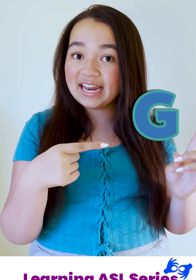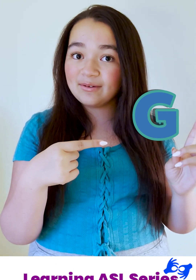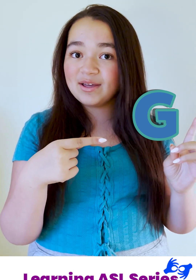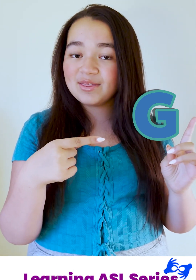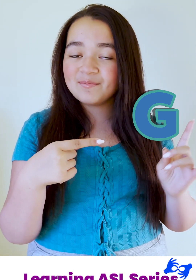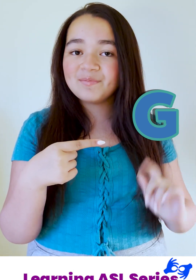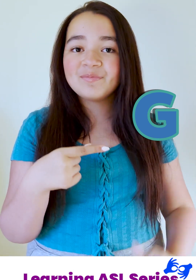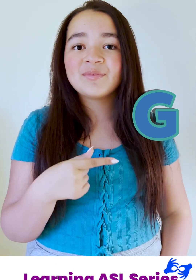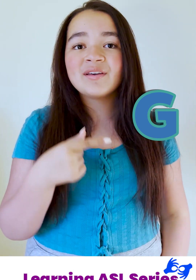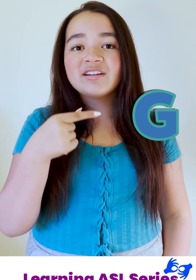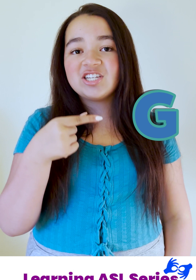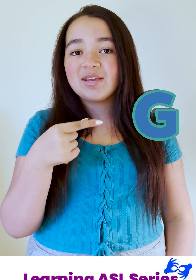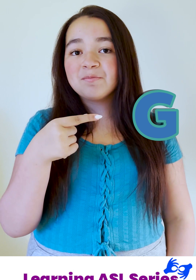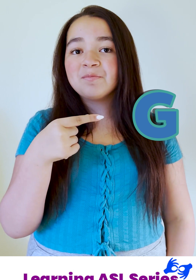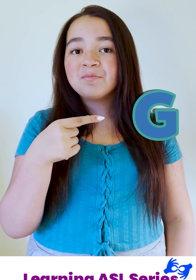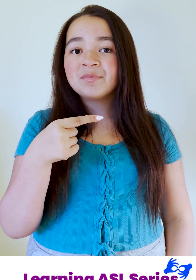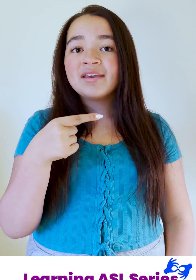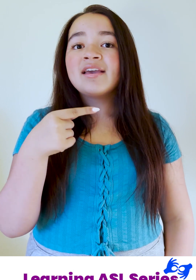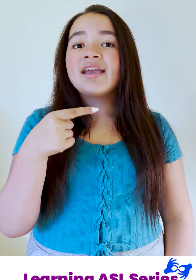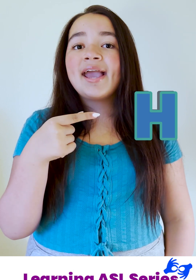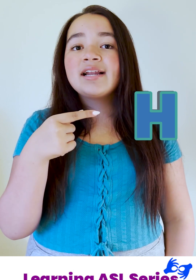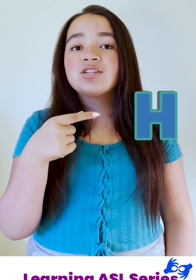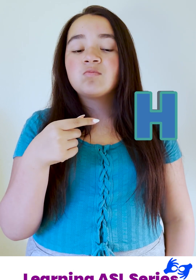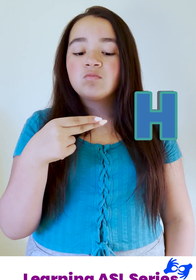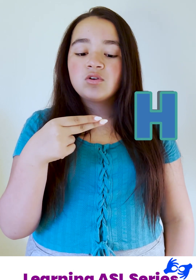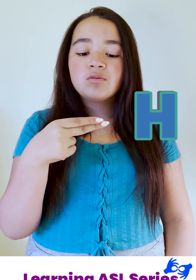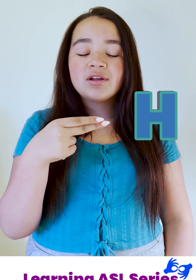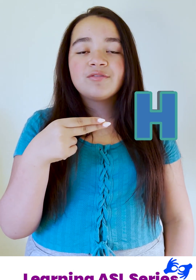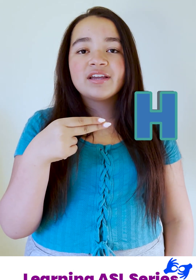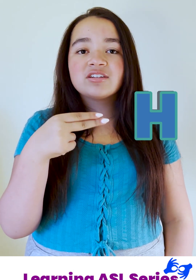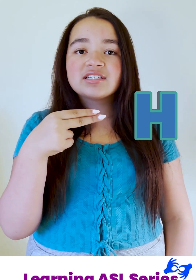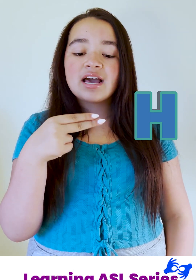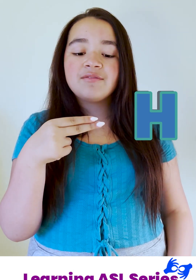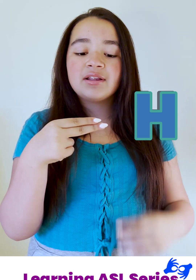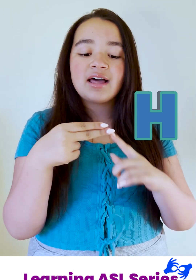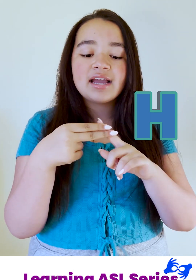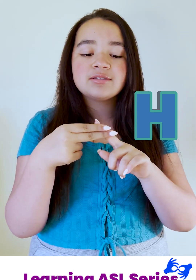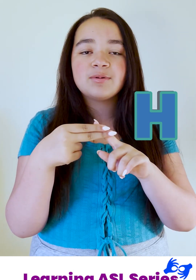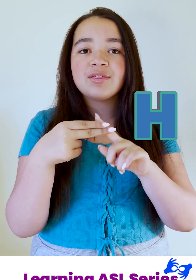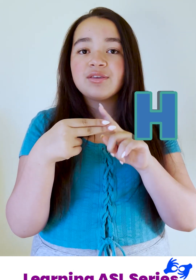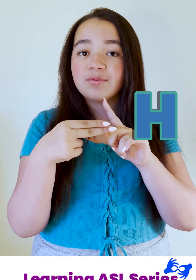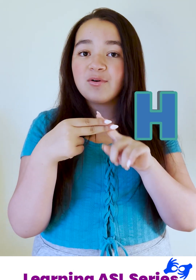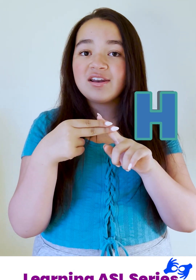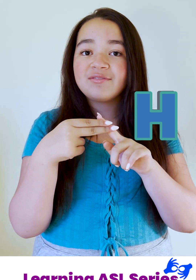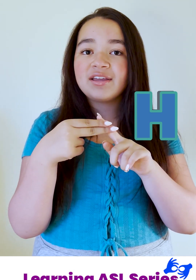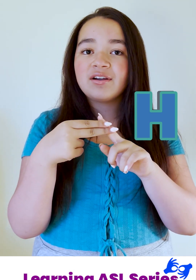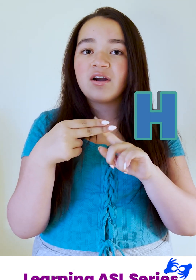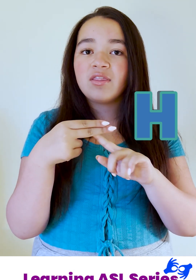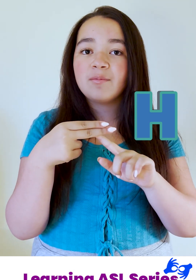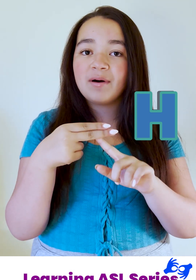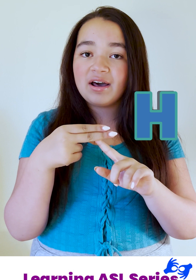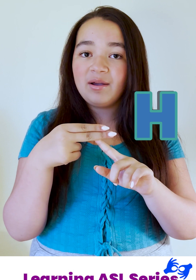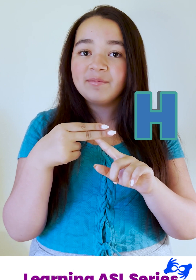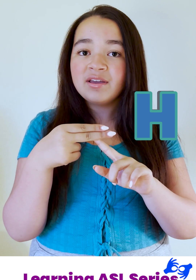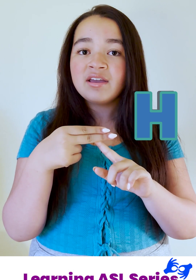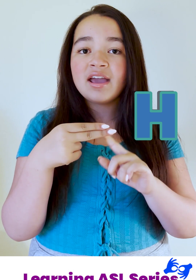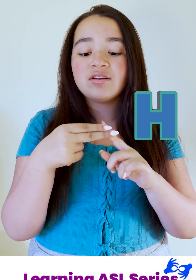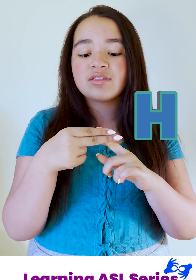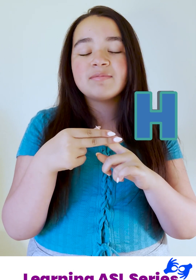with. G. H. Your middle finger just kind of aligns with your pointer finger on the bottom, and your thumb is still